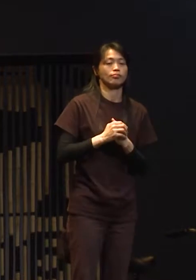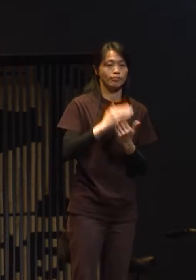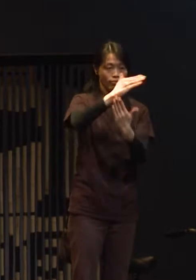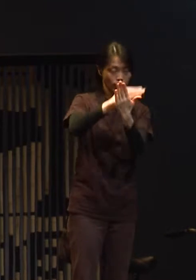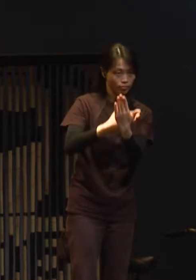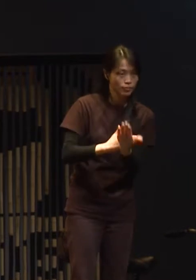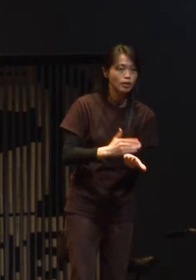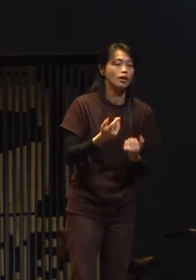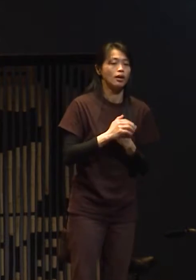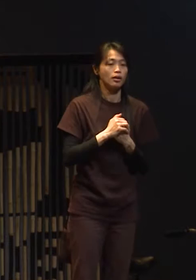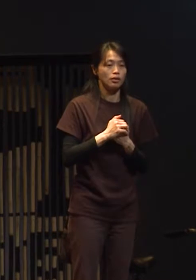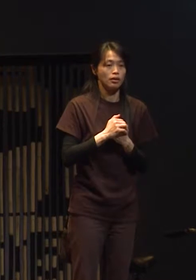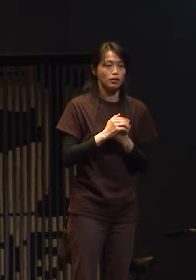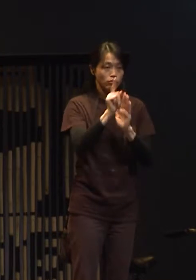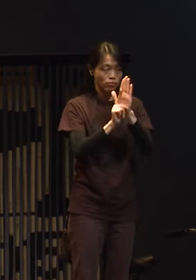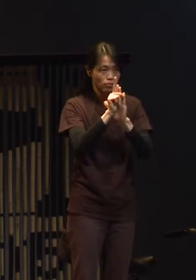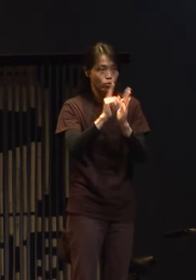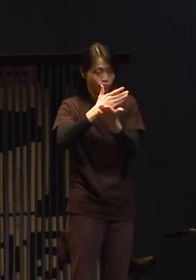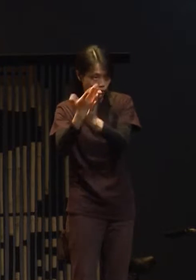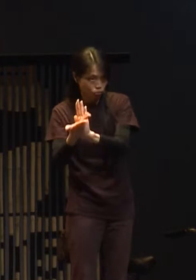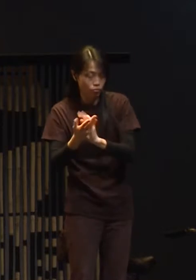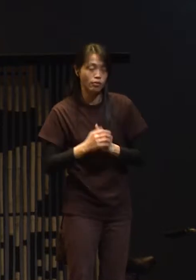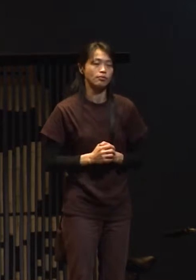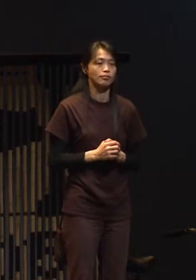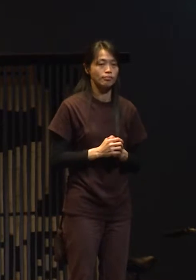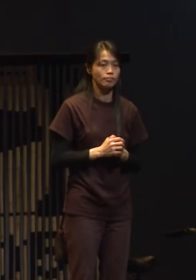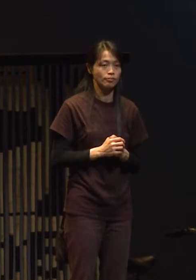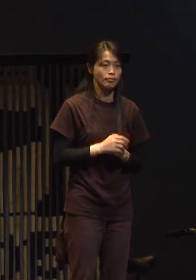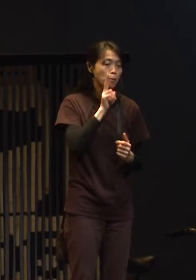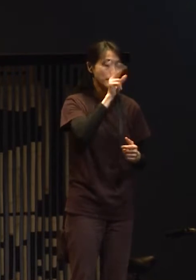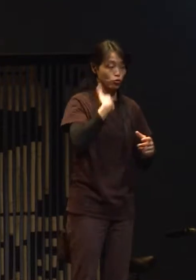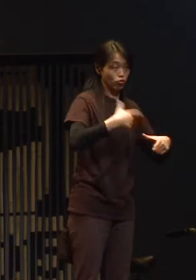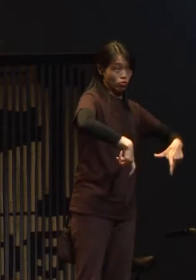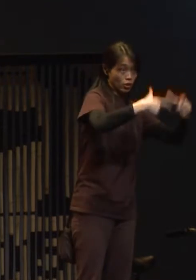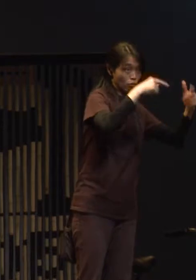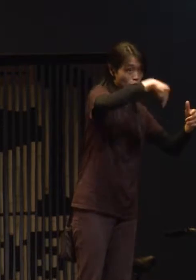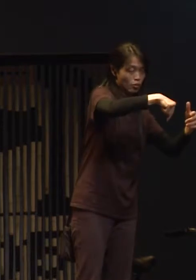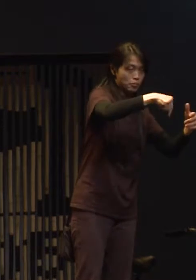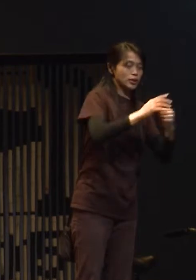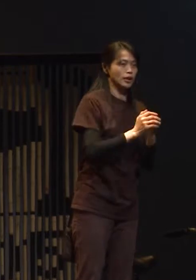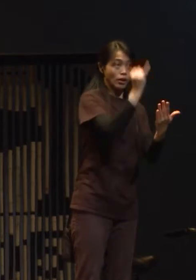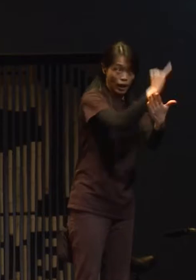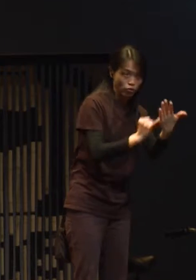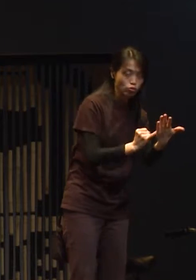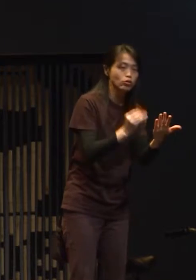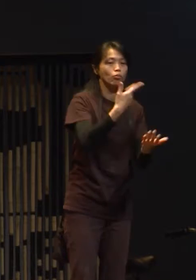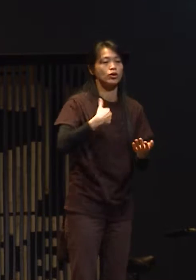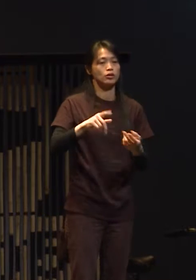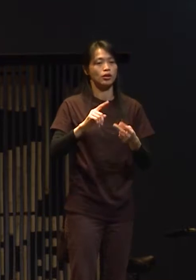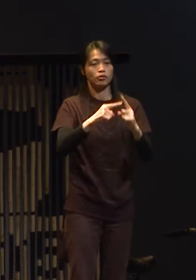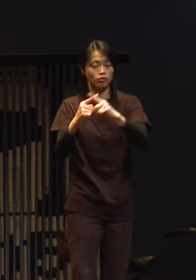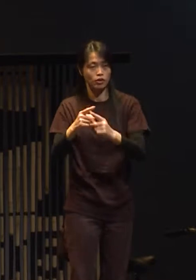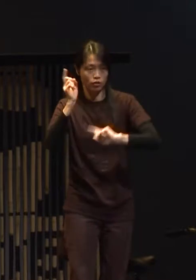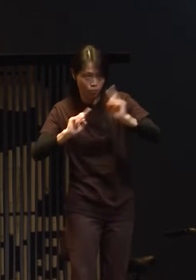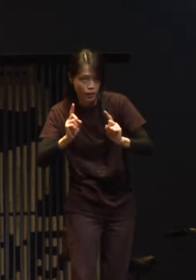making social artworks or artworks with a social meaning. They're actually, the idea in social sculpture is